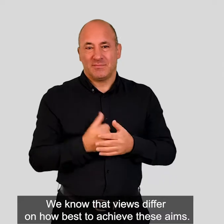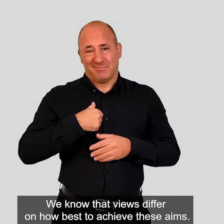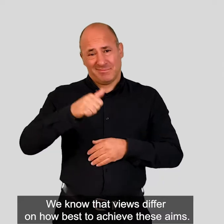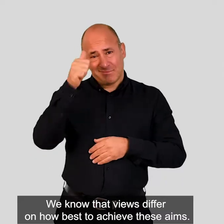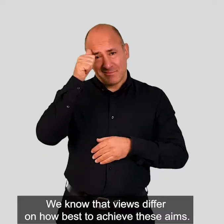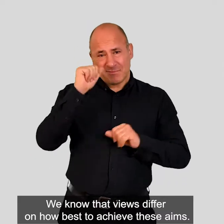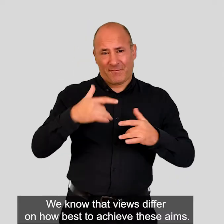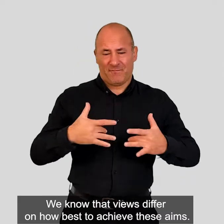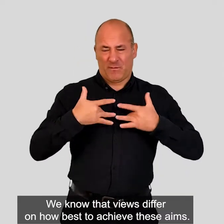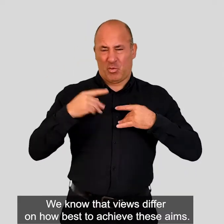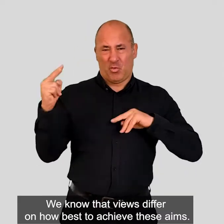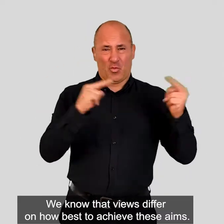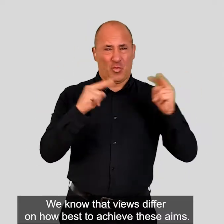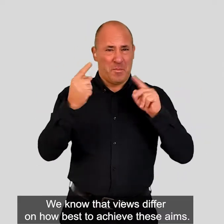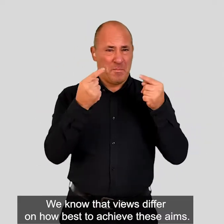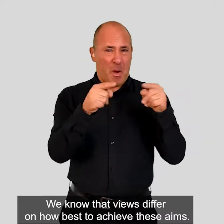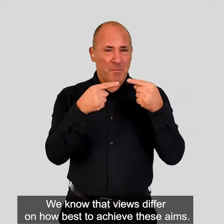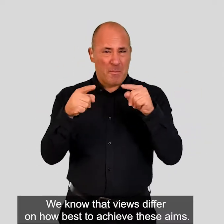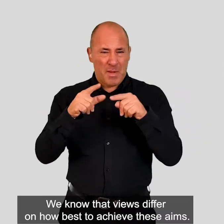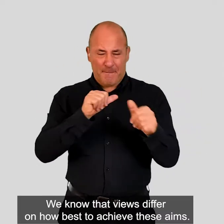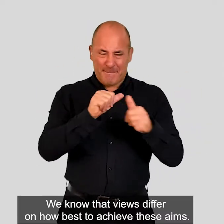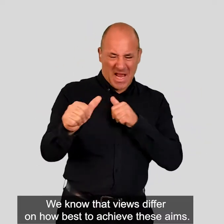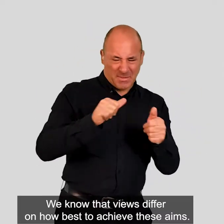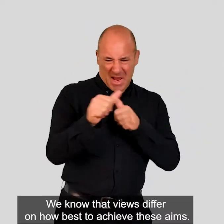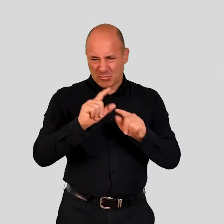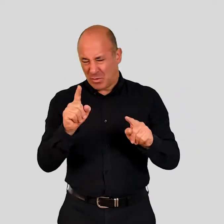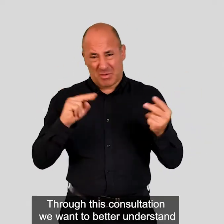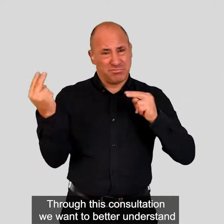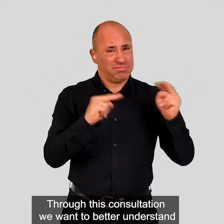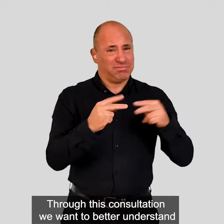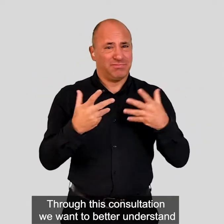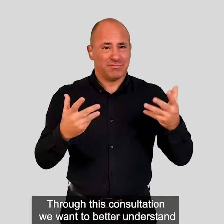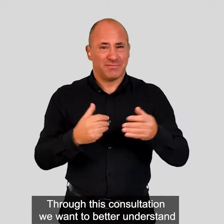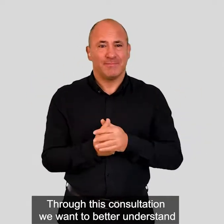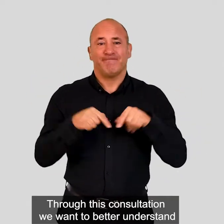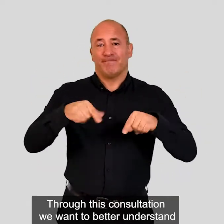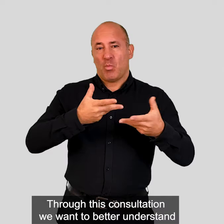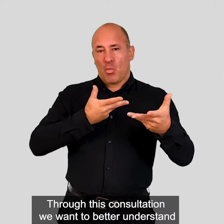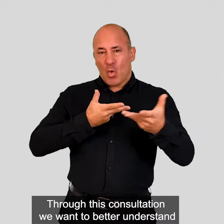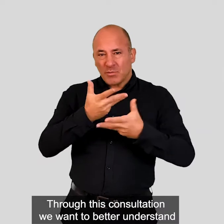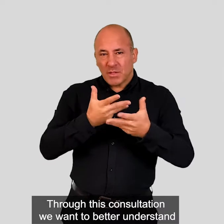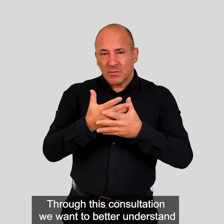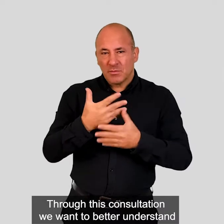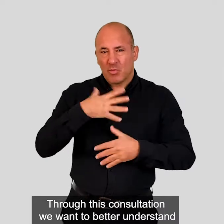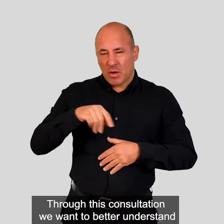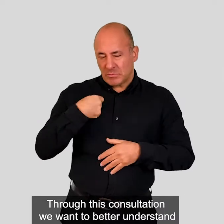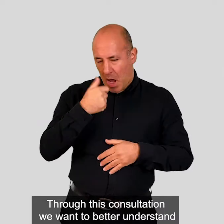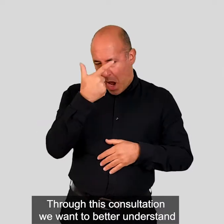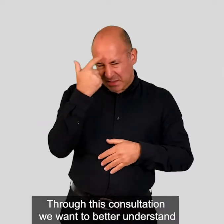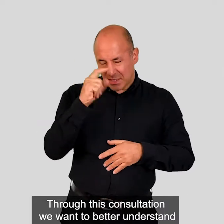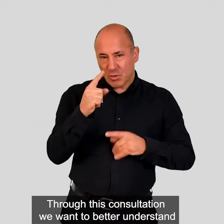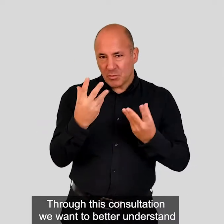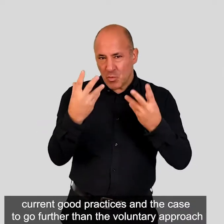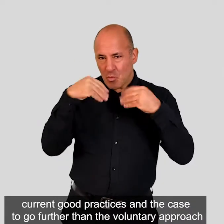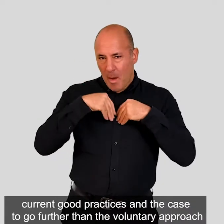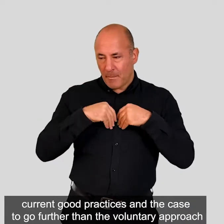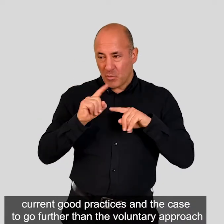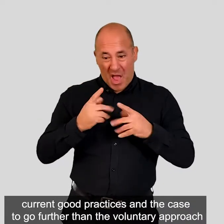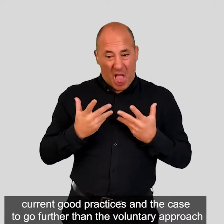views differ on how best to achieve these aims. Through this consultation, we want to better understand current good